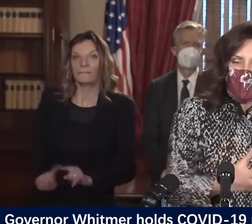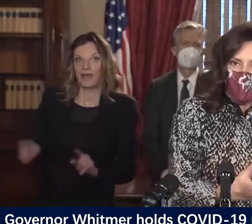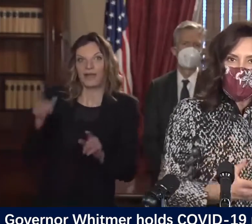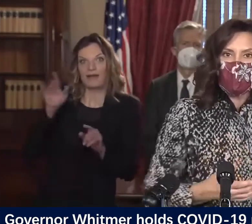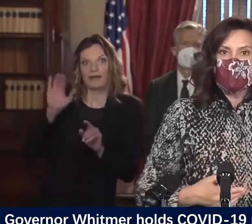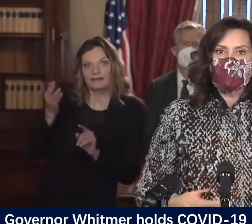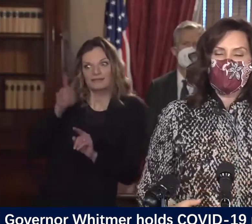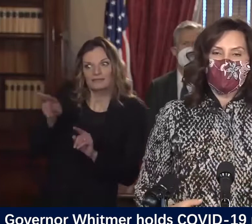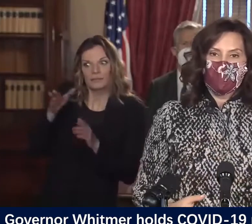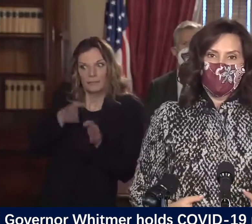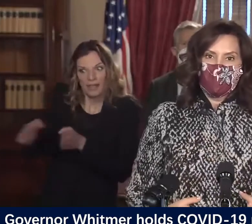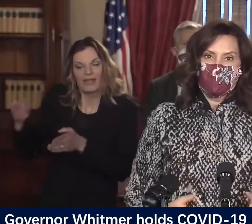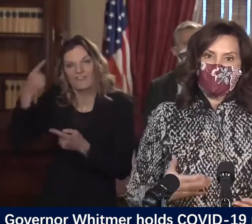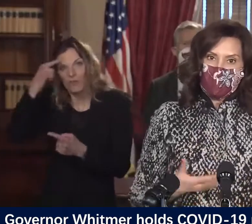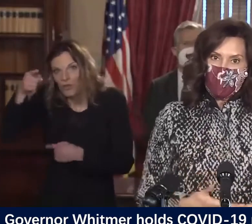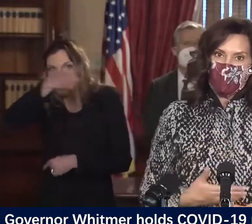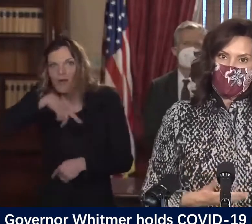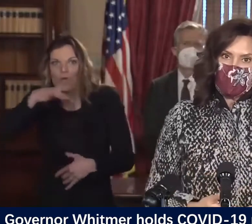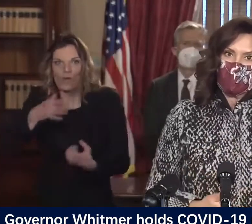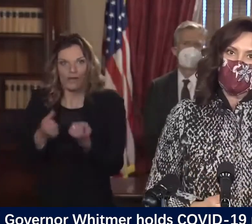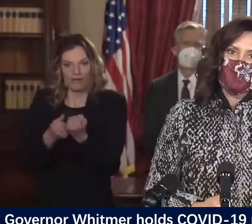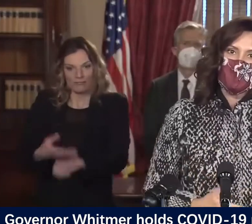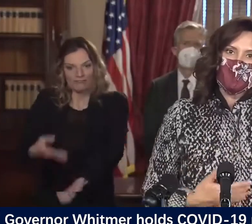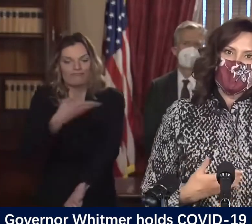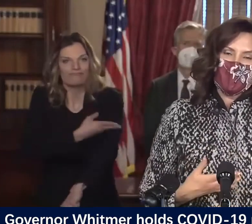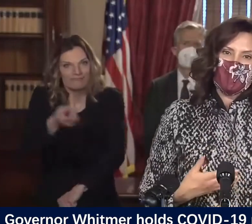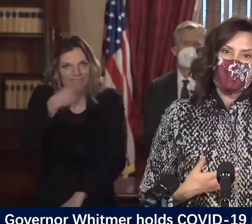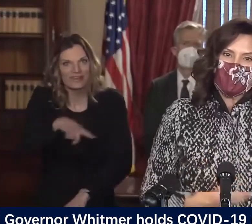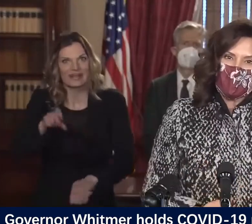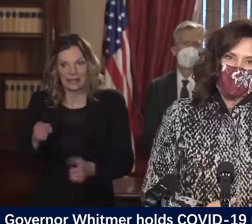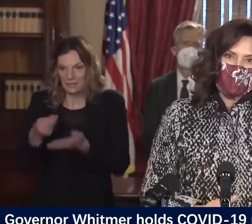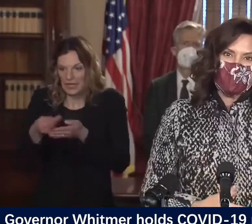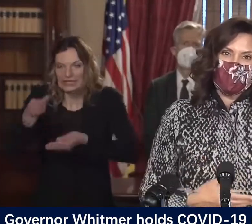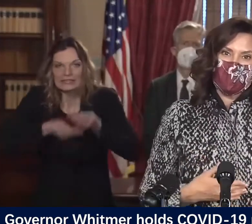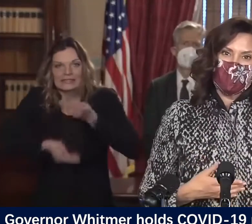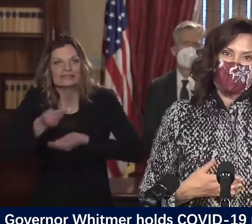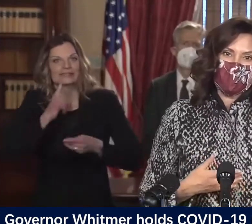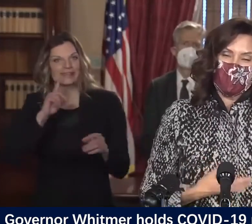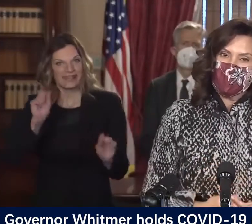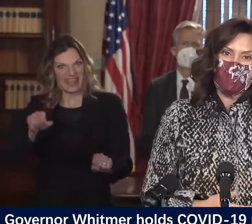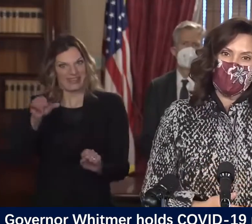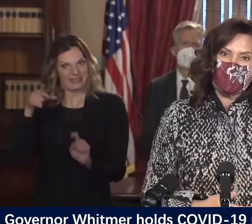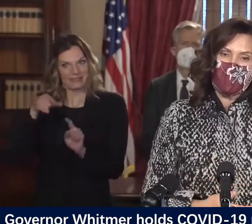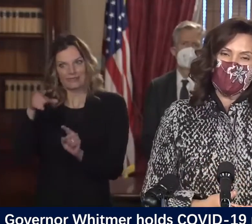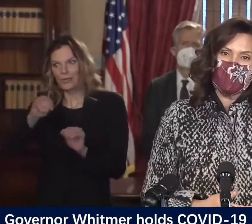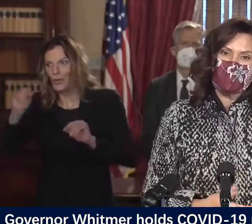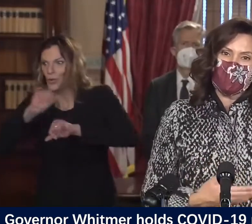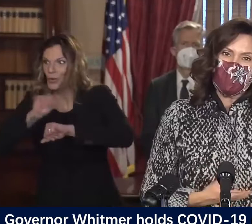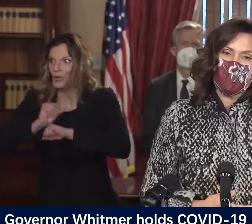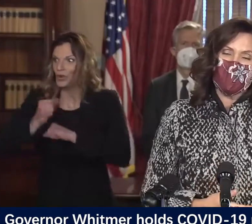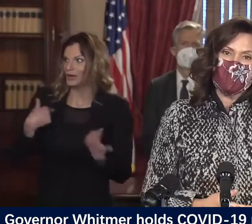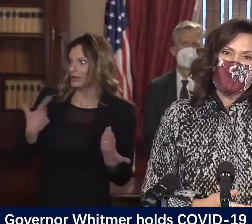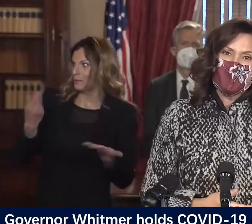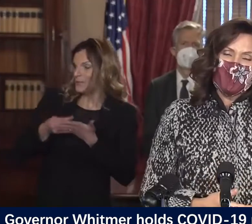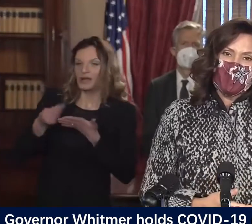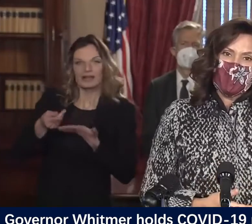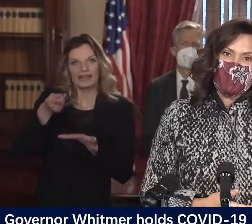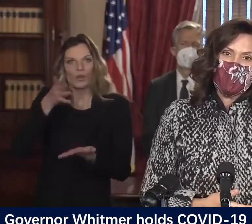will give us additional ability to help these businesses and these unemployed people. And that's